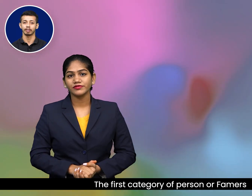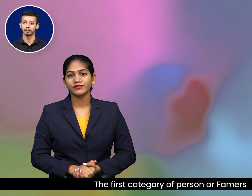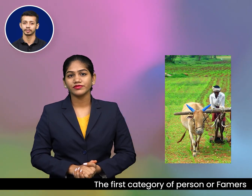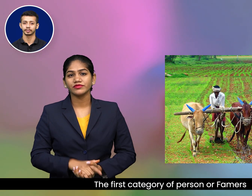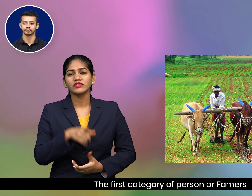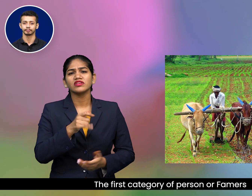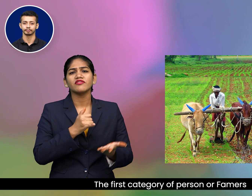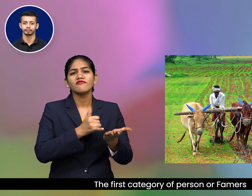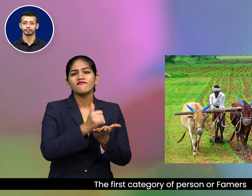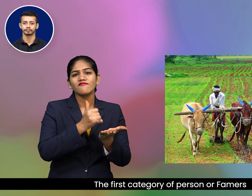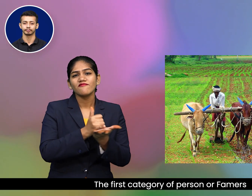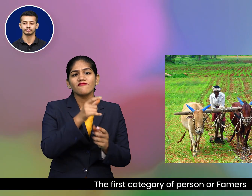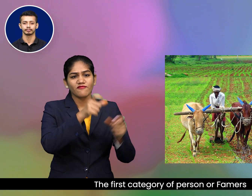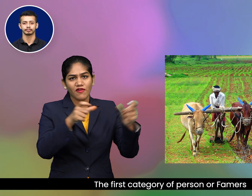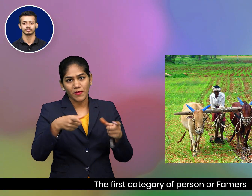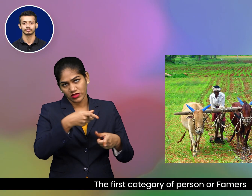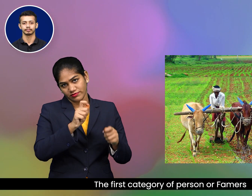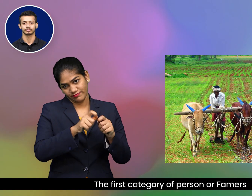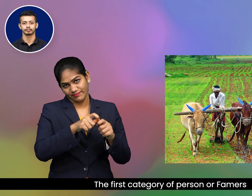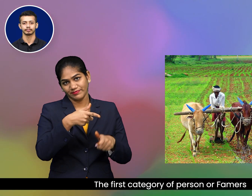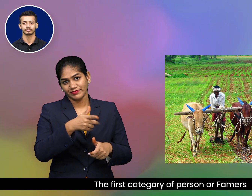are farmers.